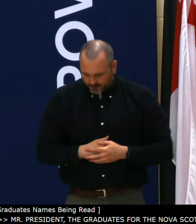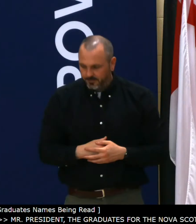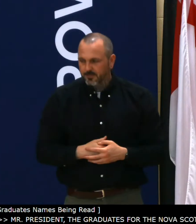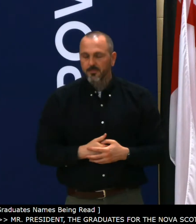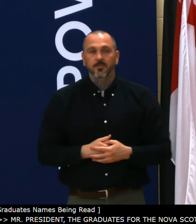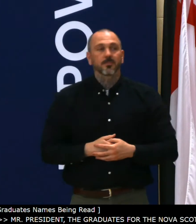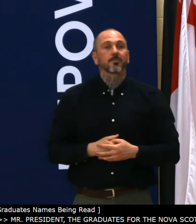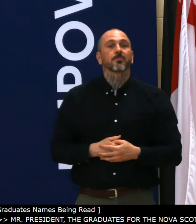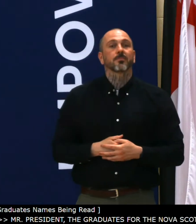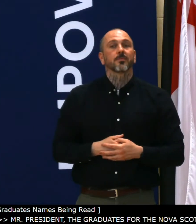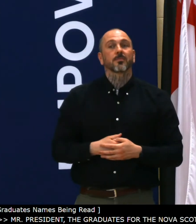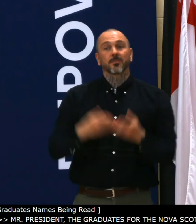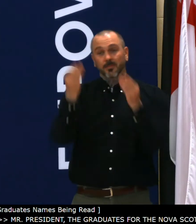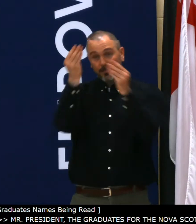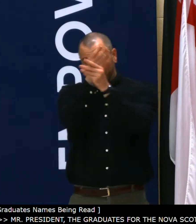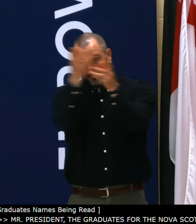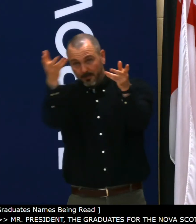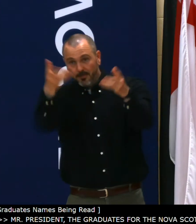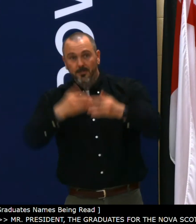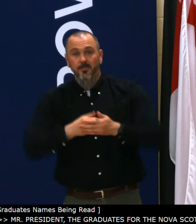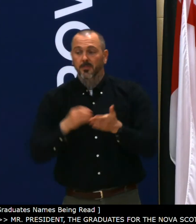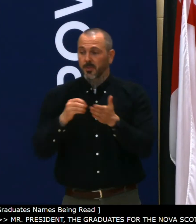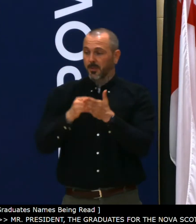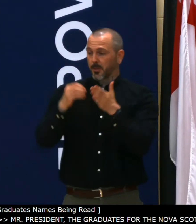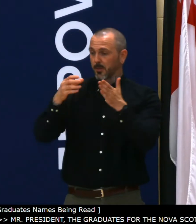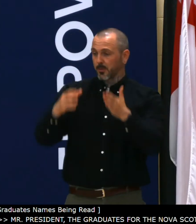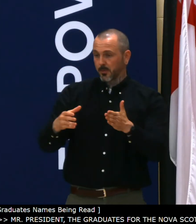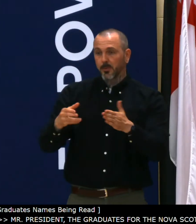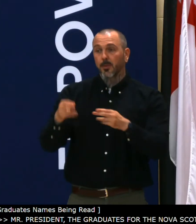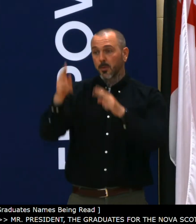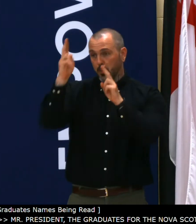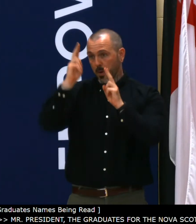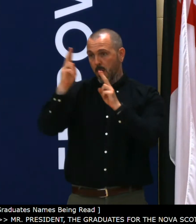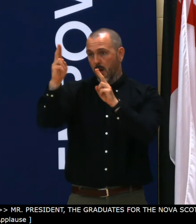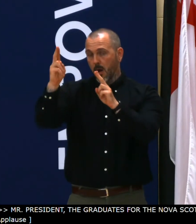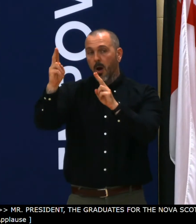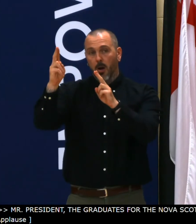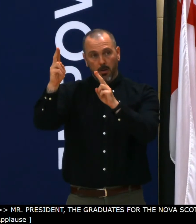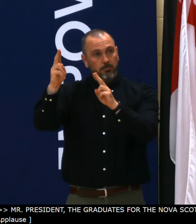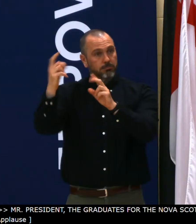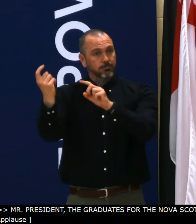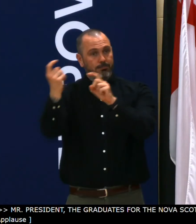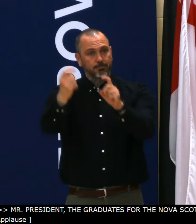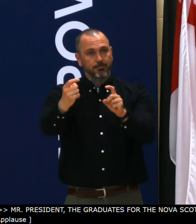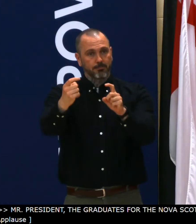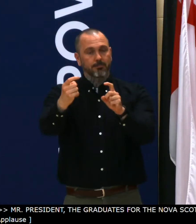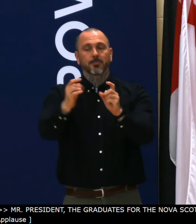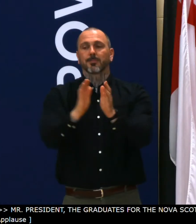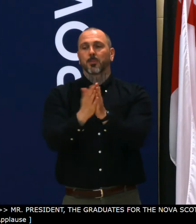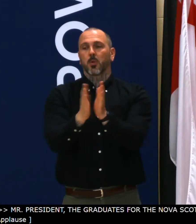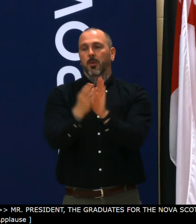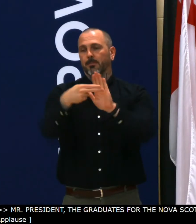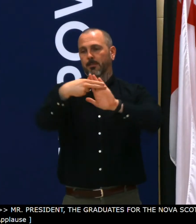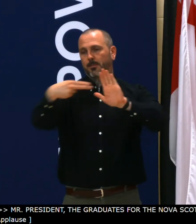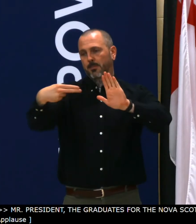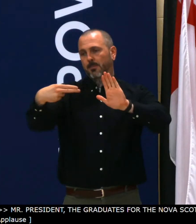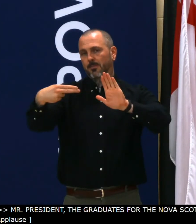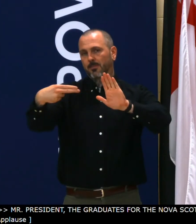For the information of the audience, those students who attained honors standing have this designation noted in the